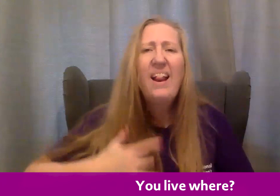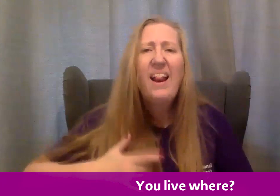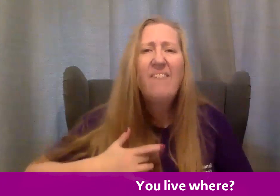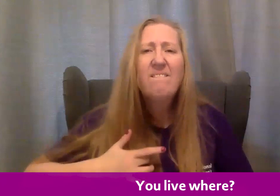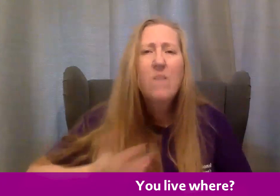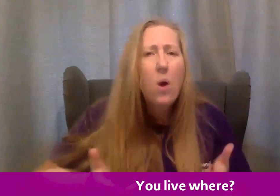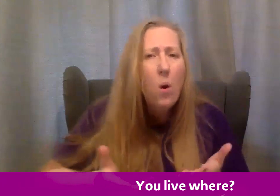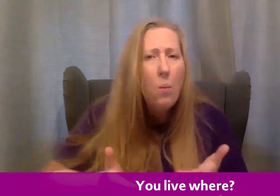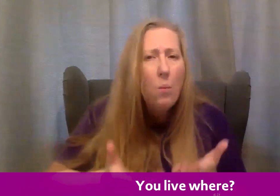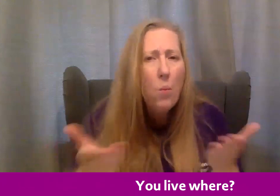You live where?